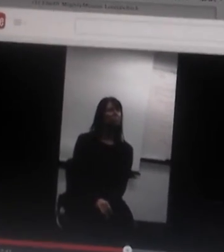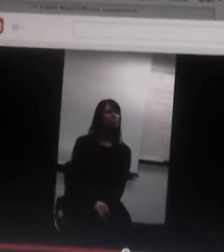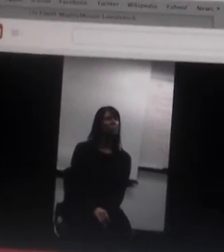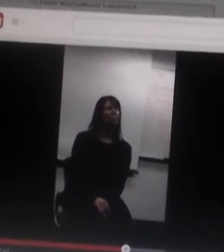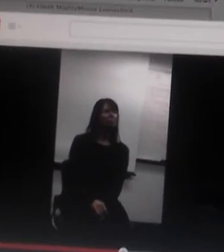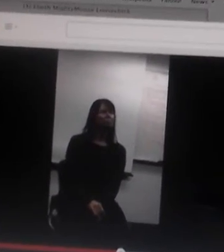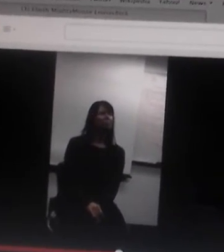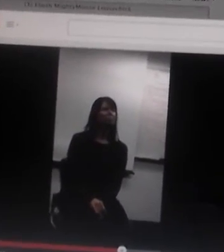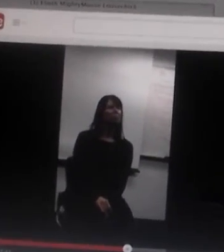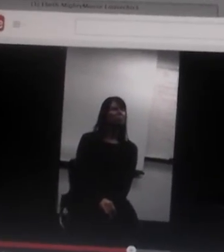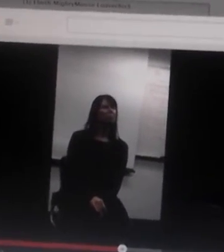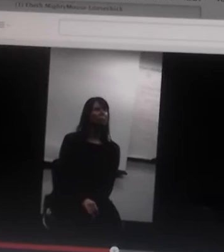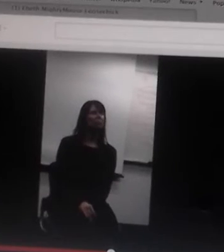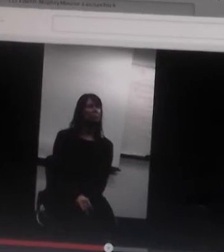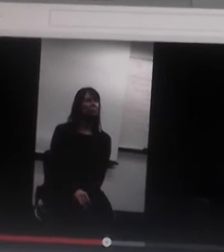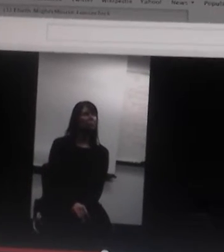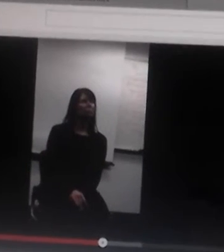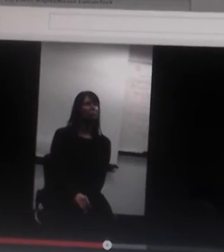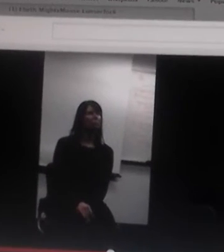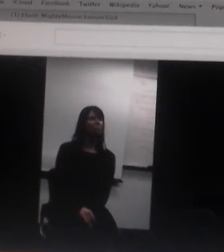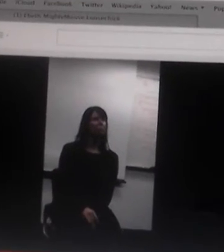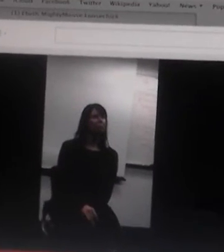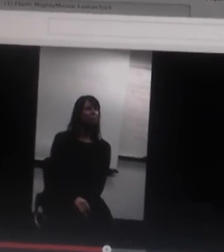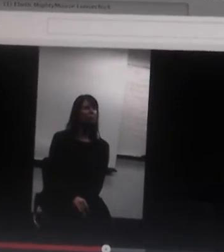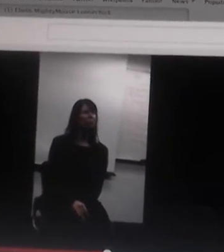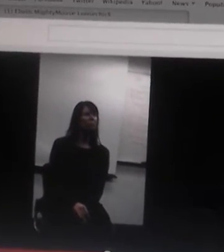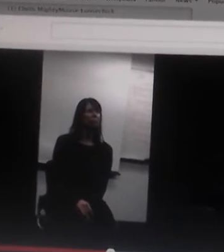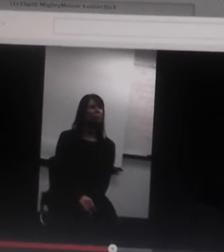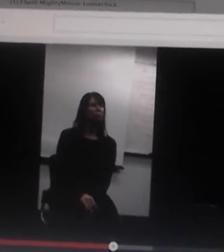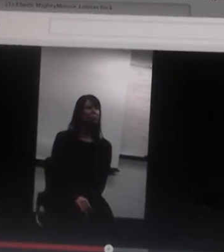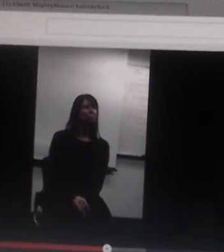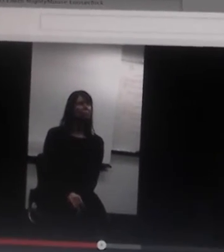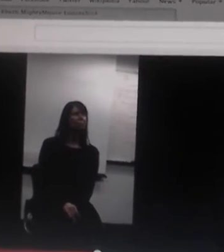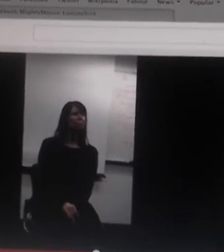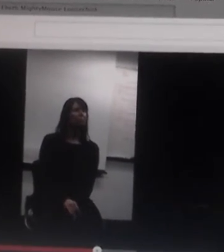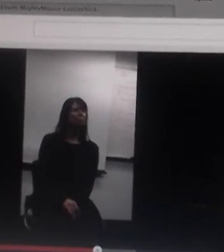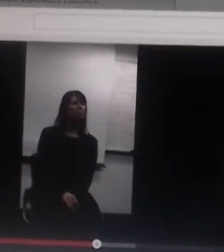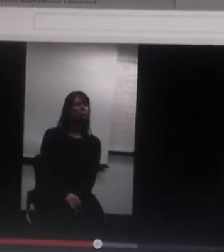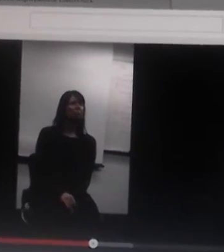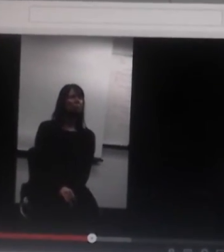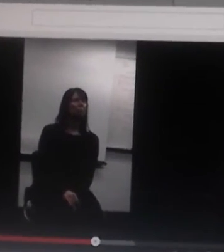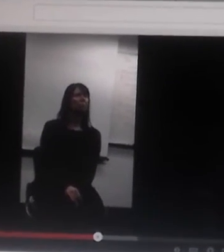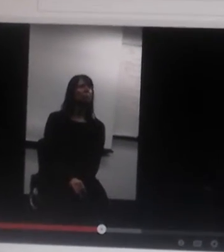children, so I didn't have anybody to communicate with.